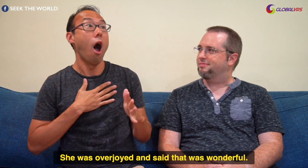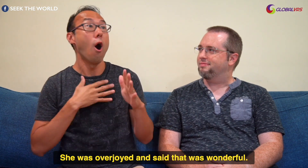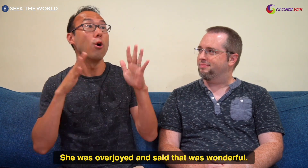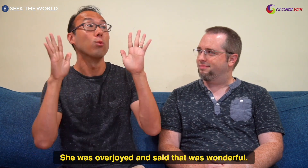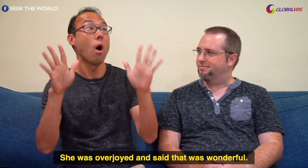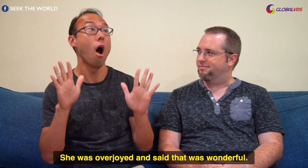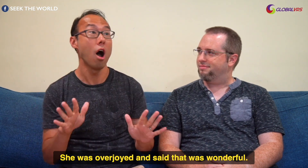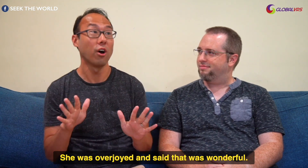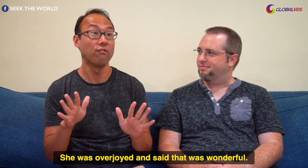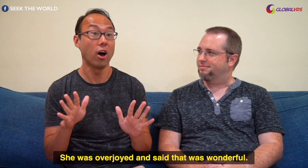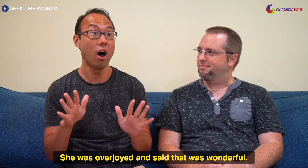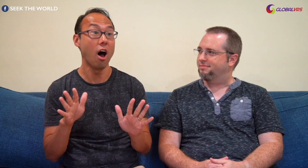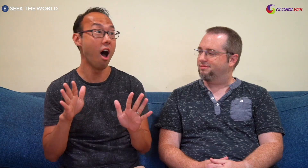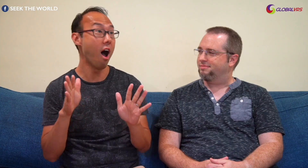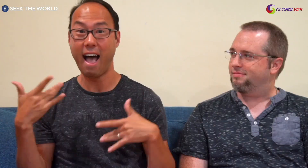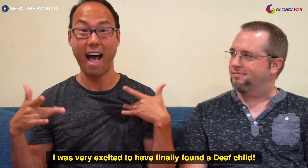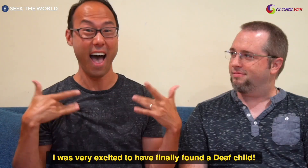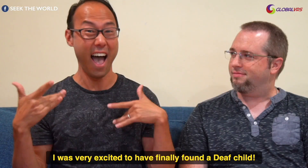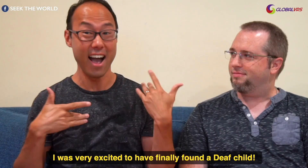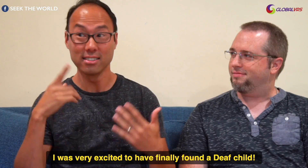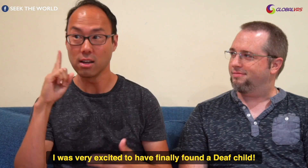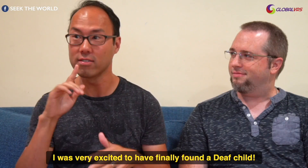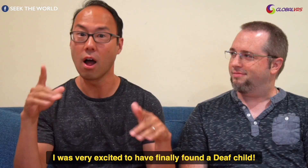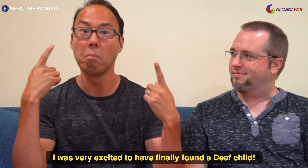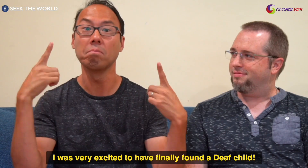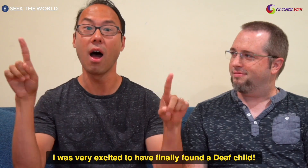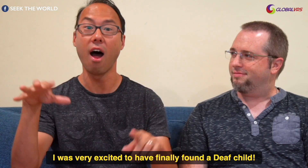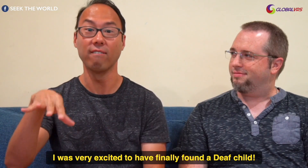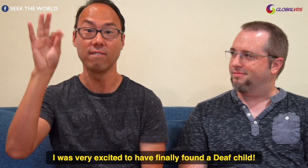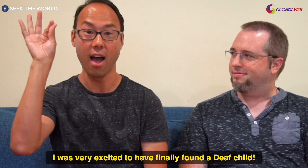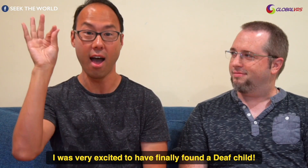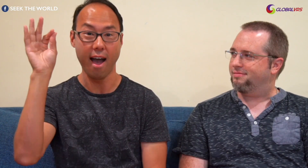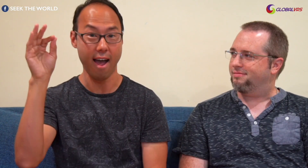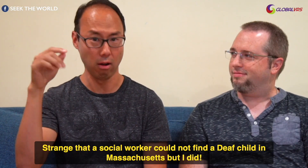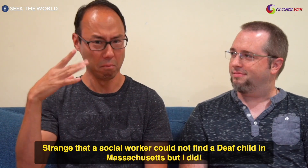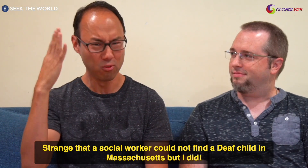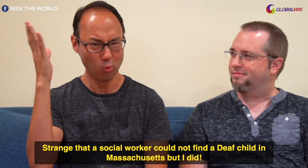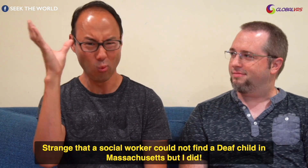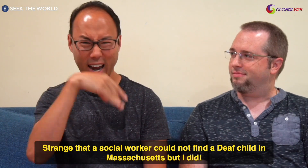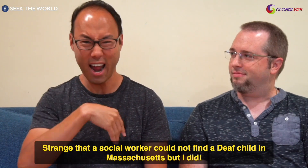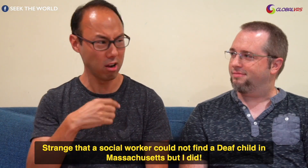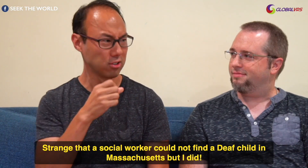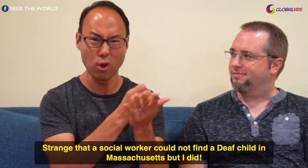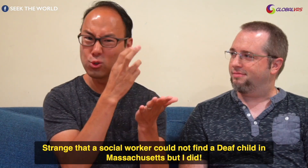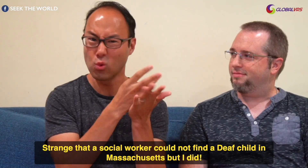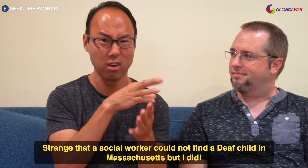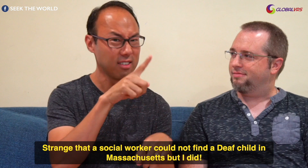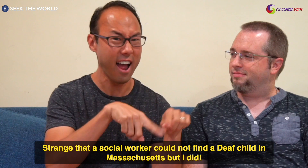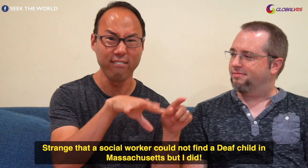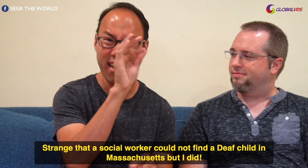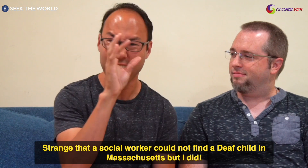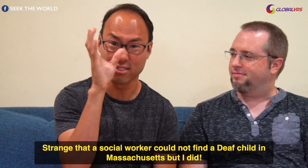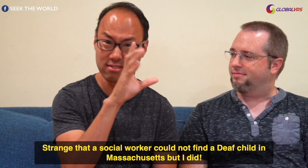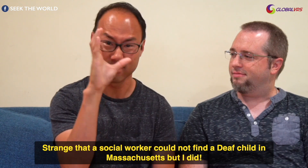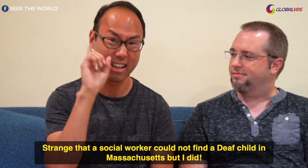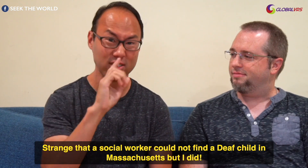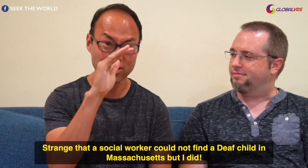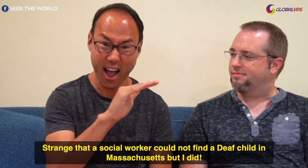overjoyed and said, that's wonderful. I was very excited to finally have found a deaf child. But strange that a